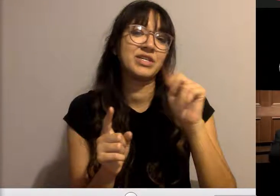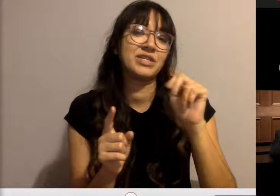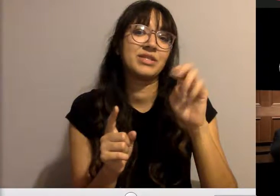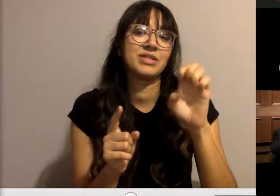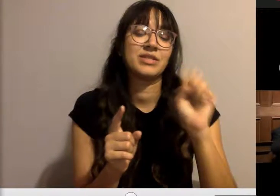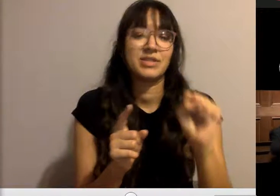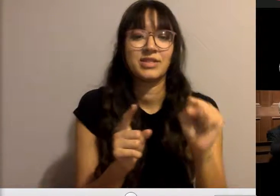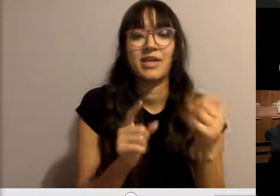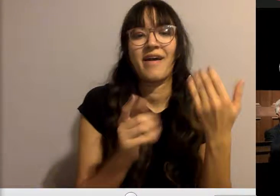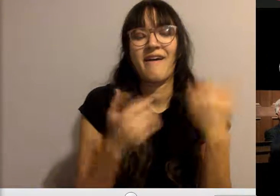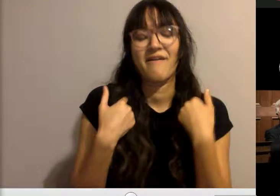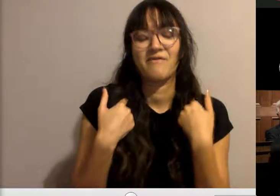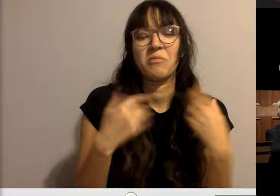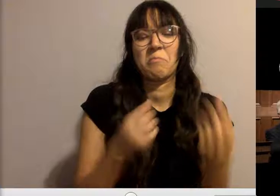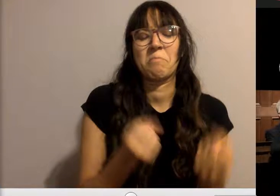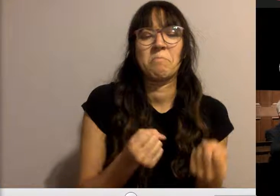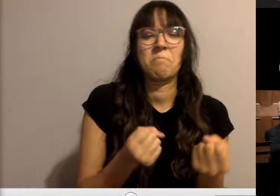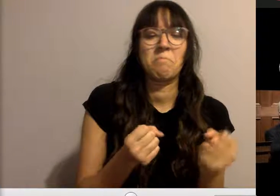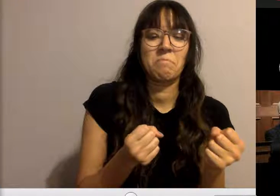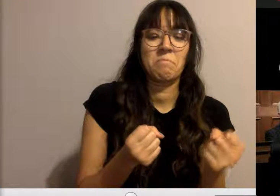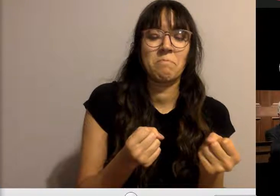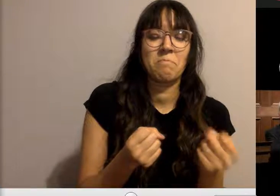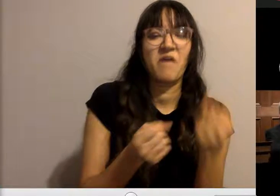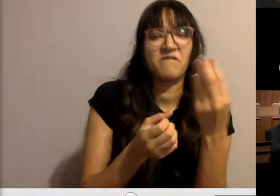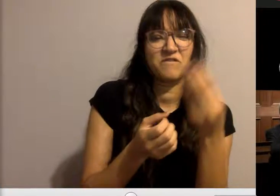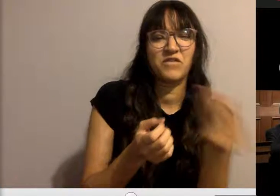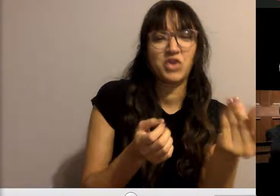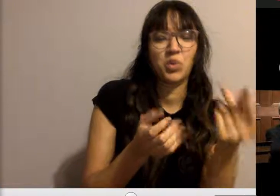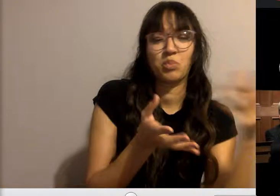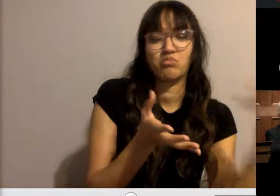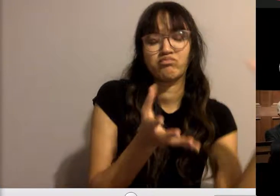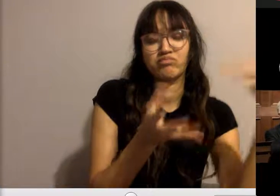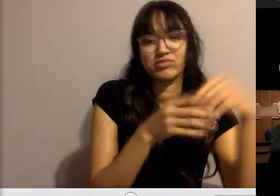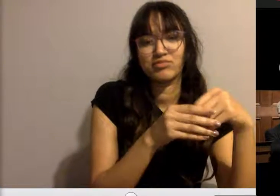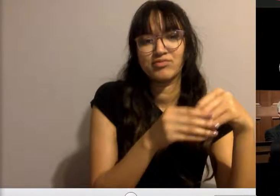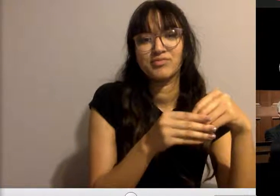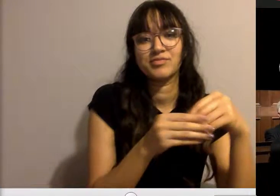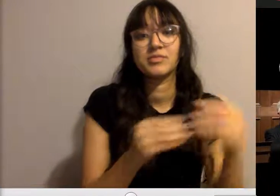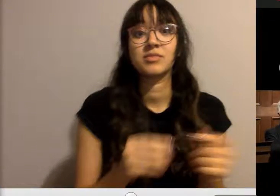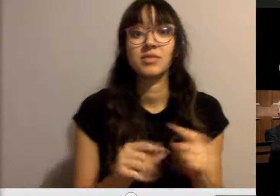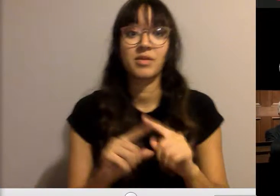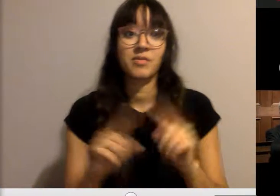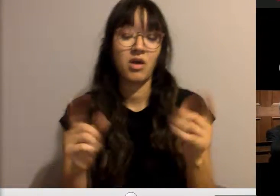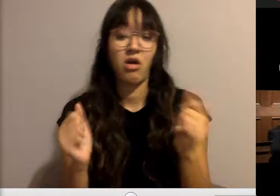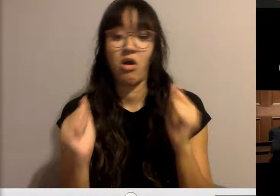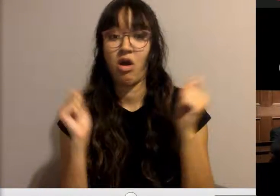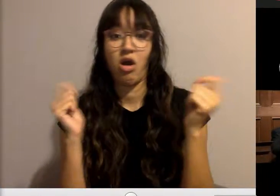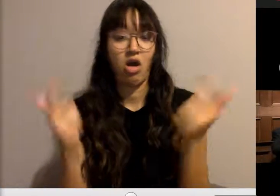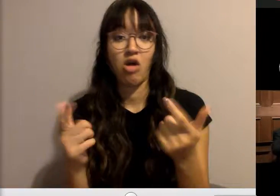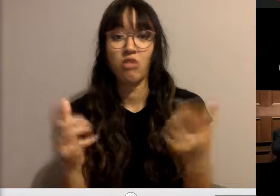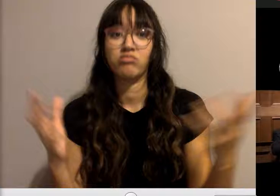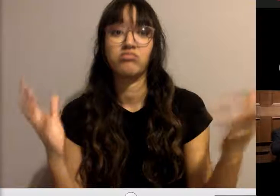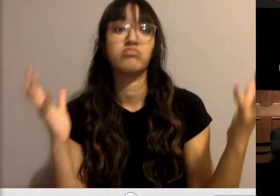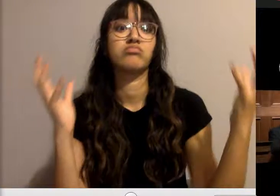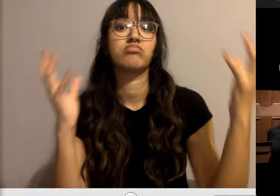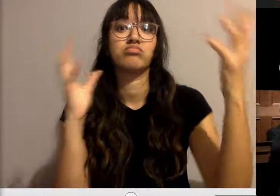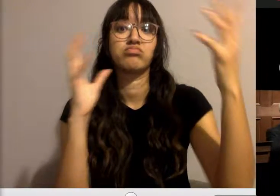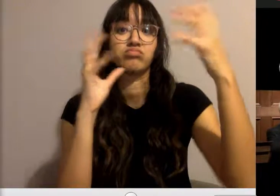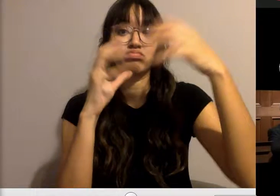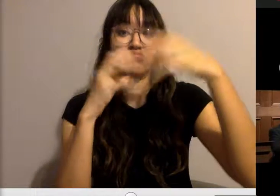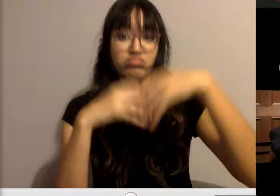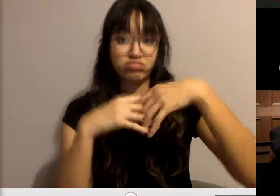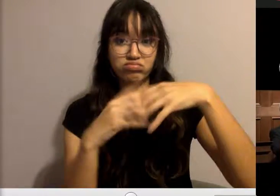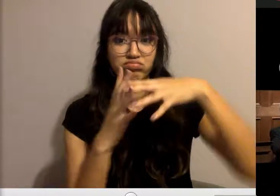have the same ring. But they are all interconnected, and then when they collapse, pretty much everything goes